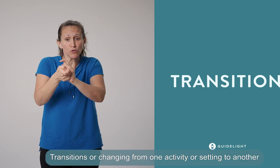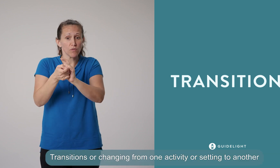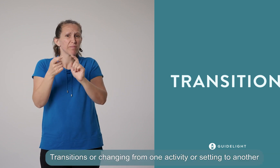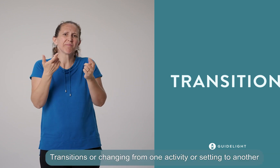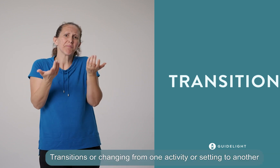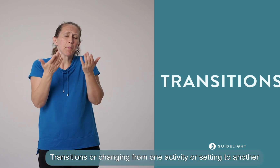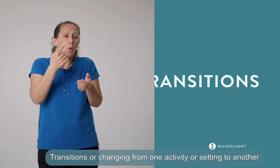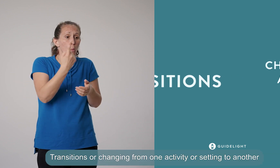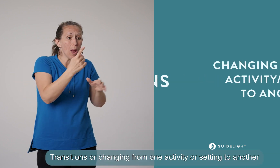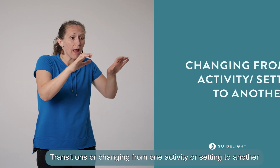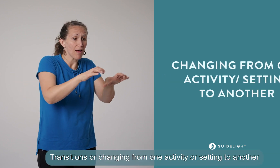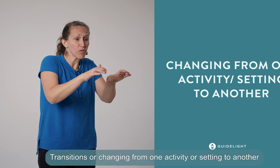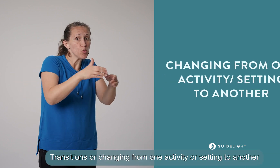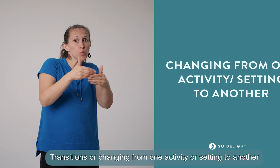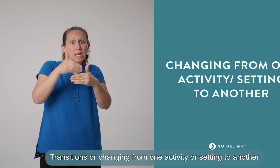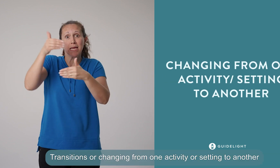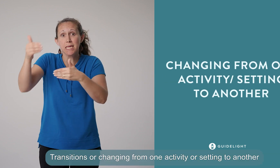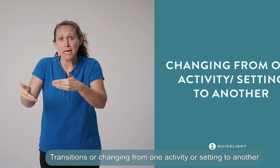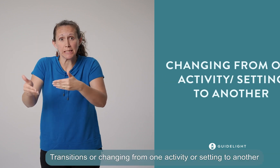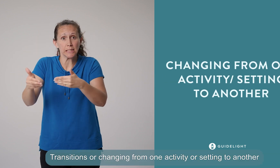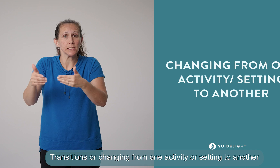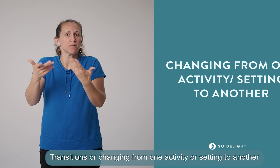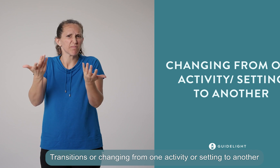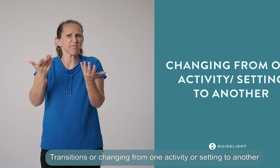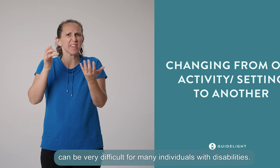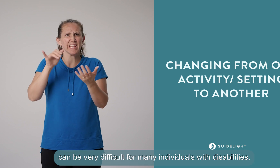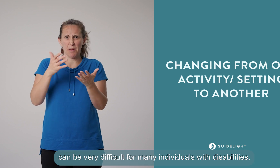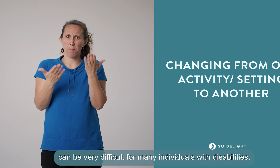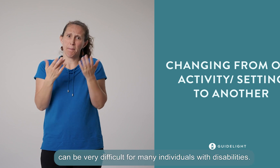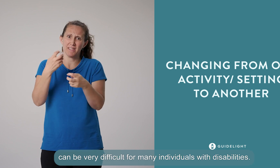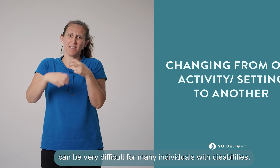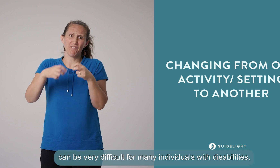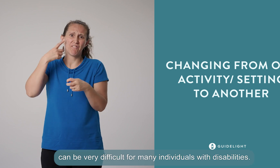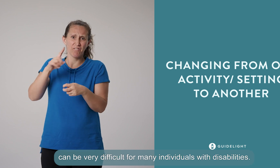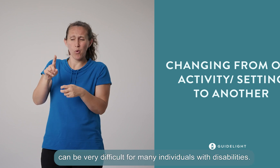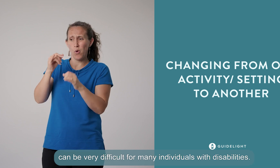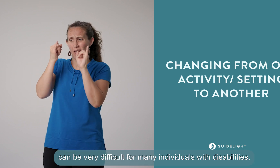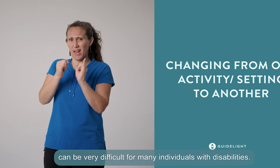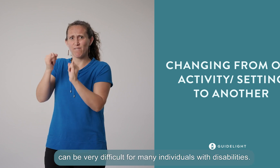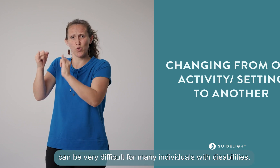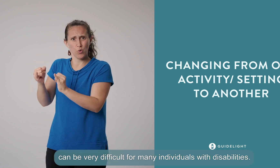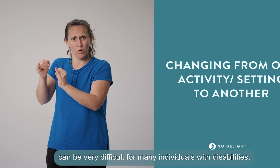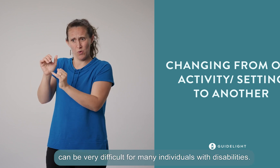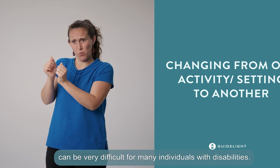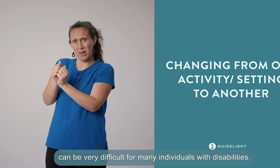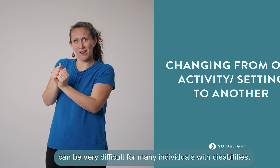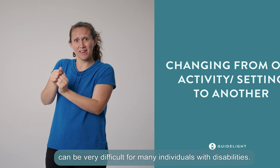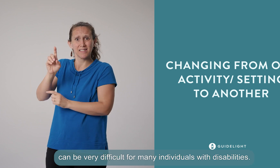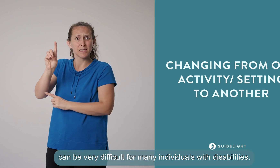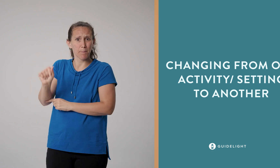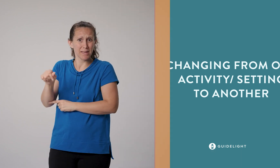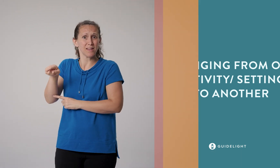Transitions, or changing from one activity or setting to another, can be very difficult for many individuals with disabilities.